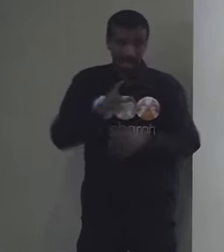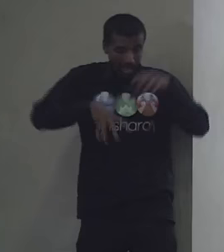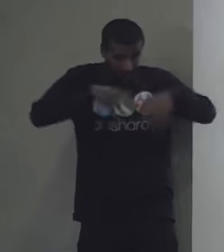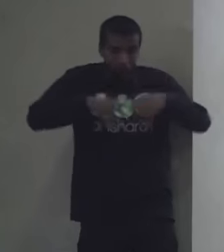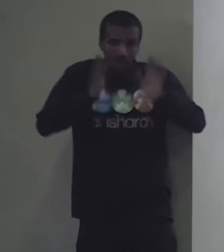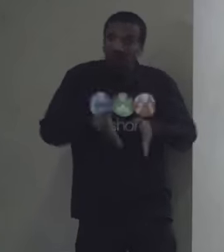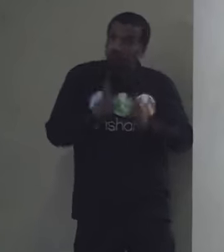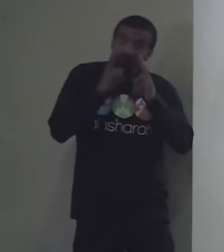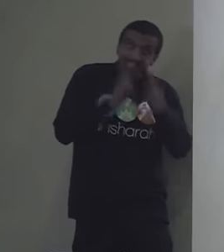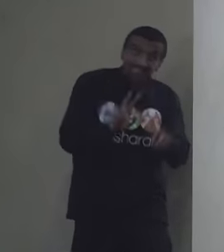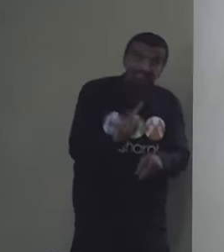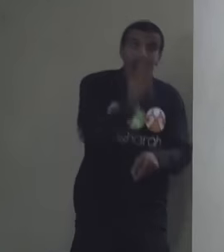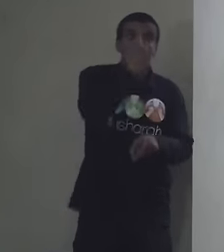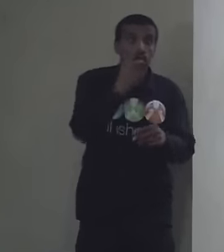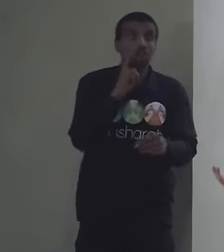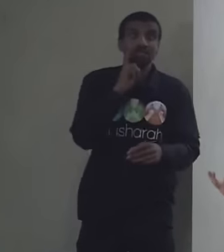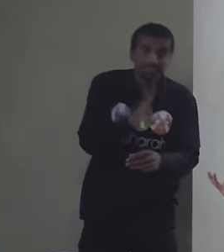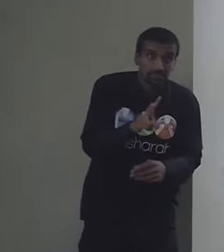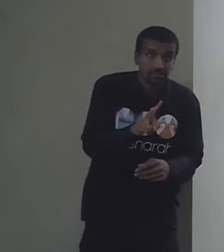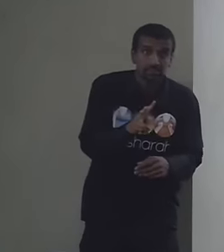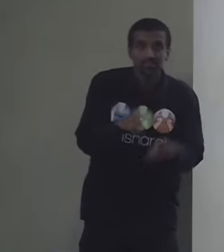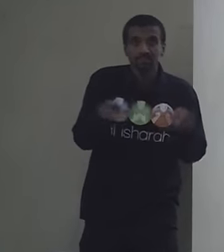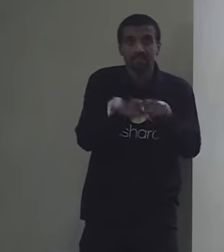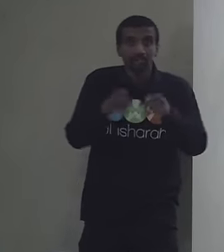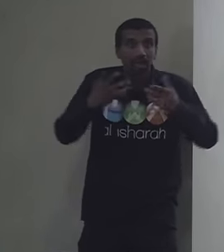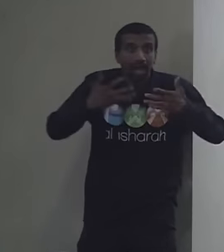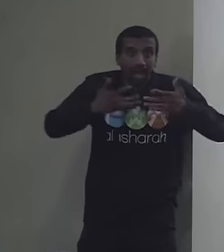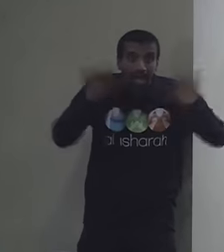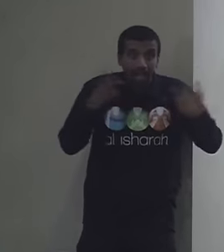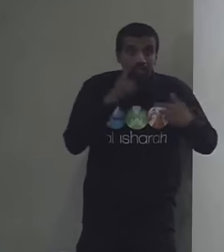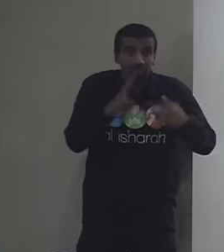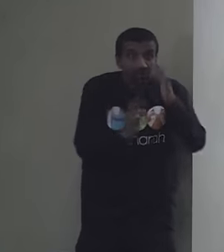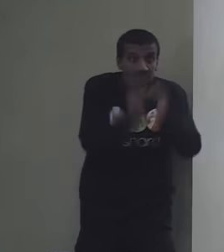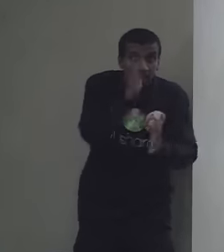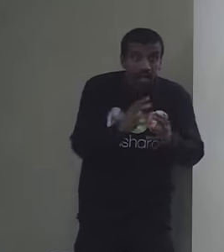the building. But when the cat sees the fire, it runs the other way.